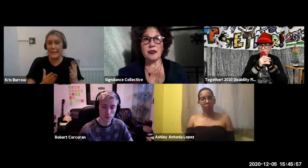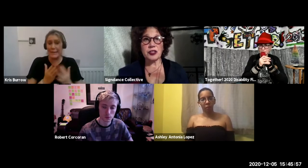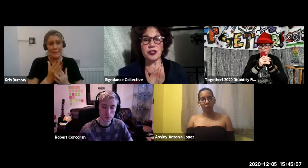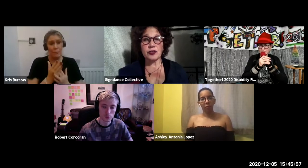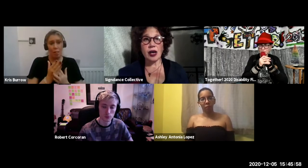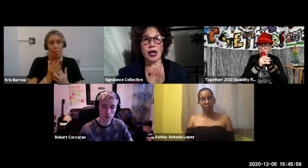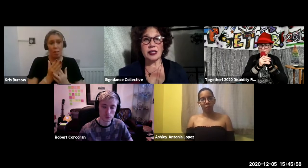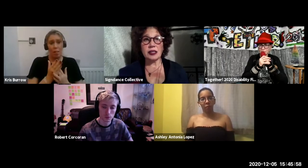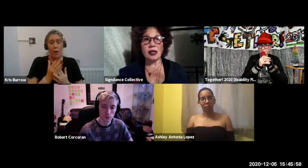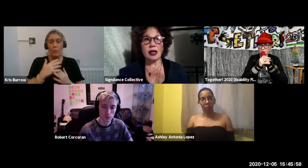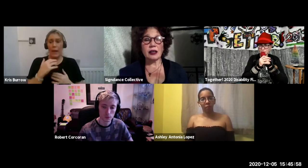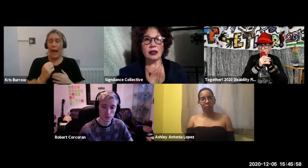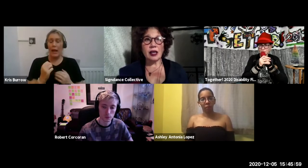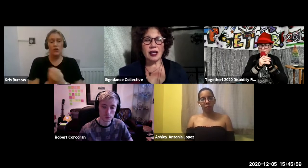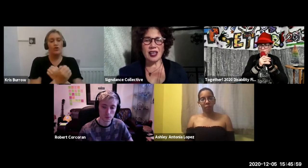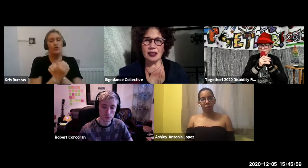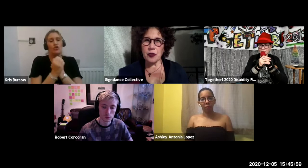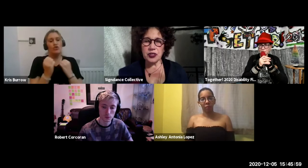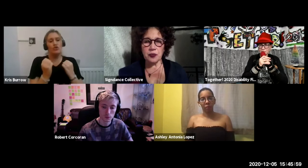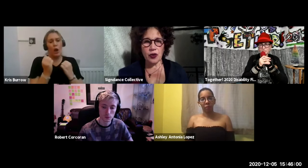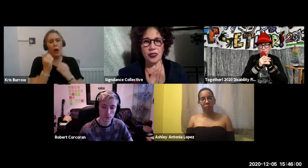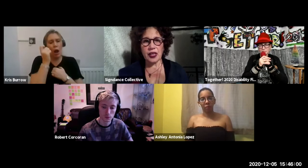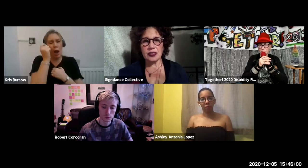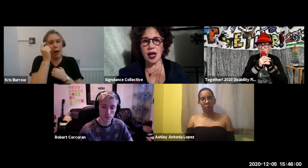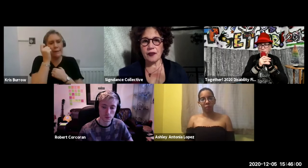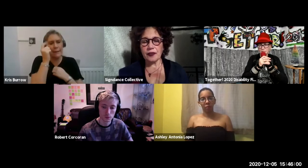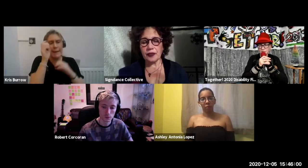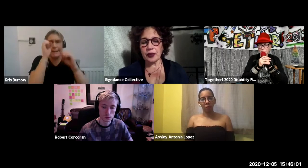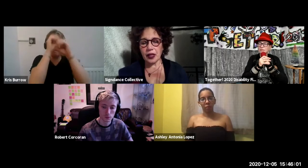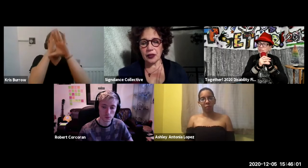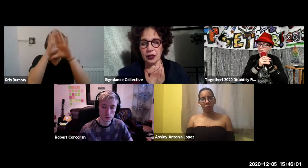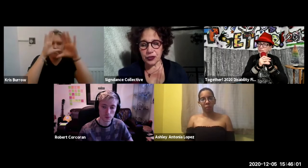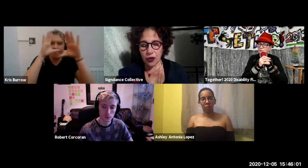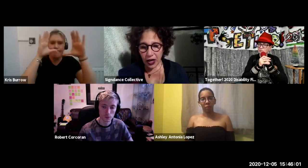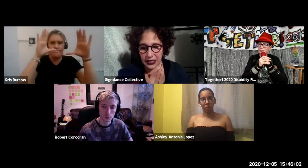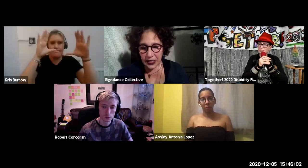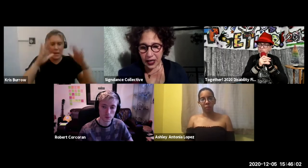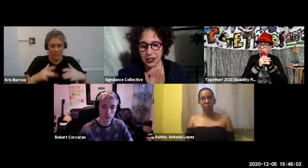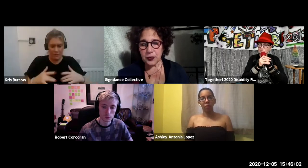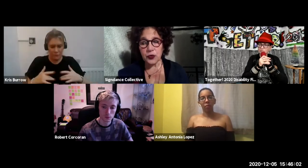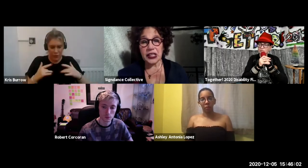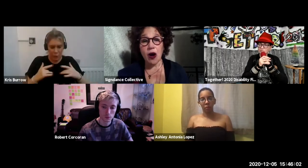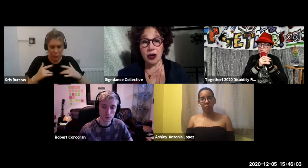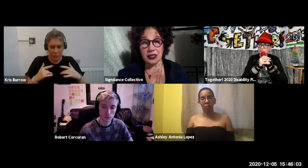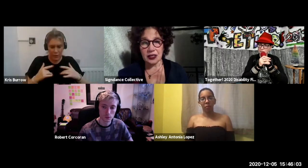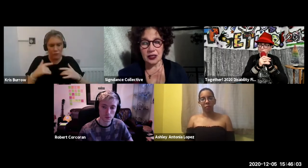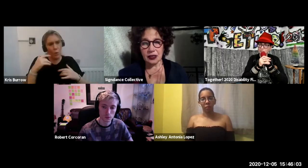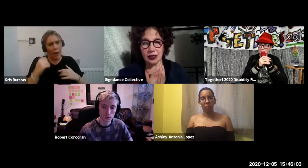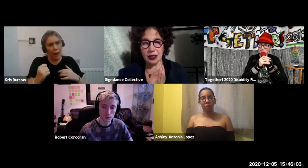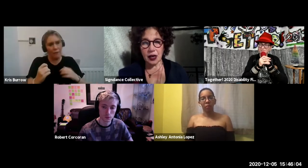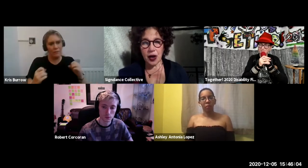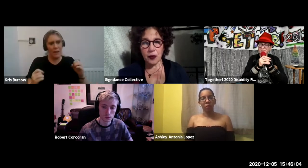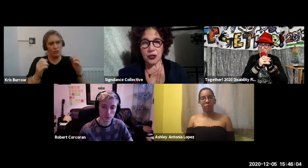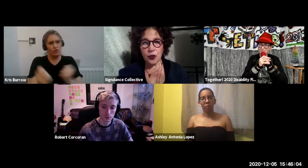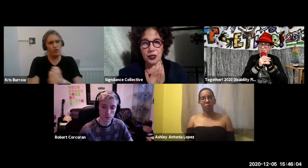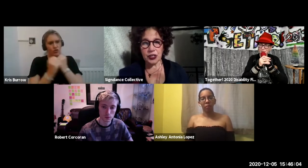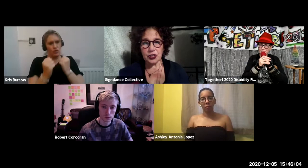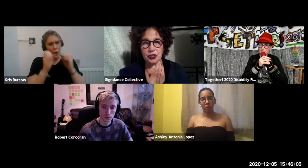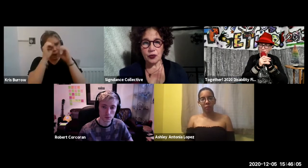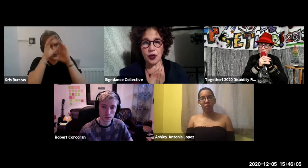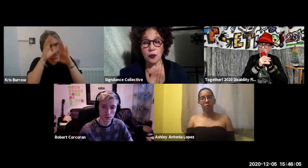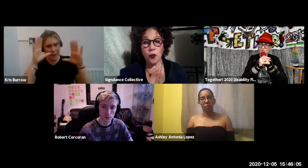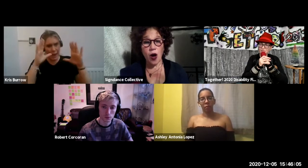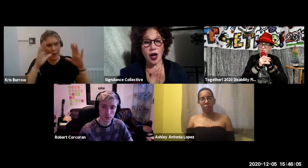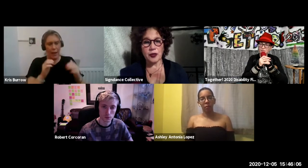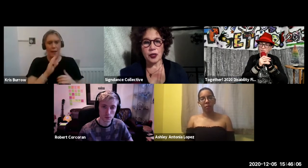had a very strong idea. And I think the most important thing is to have the strong idea and to be really honest about what you want to do